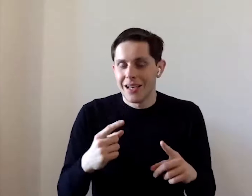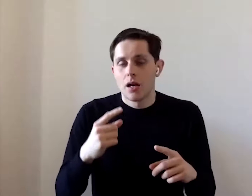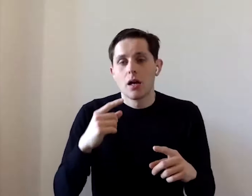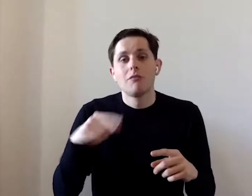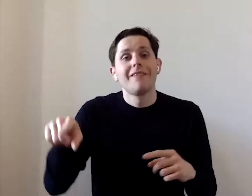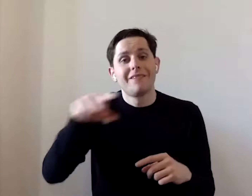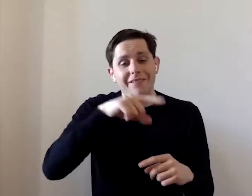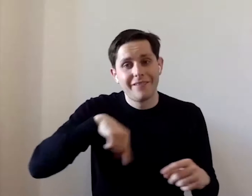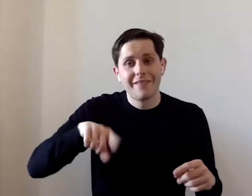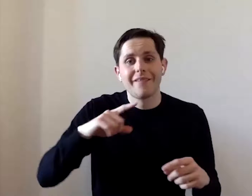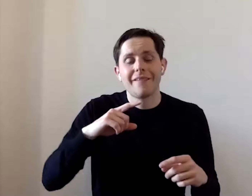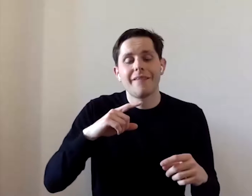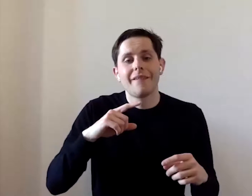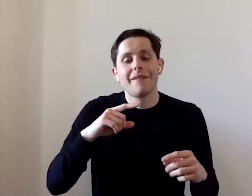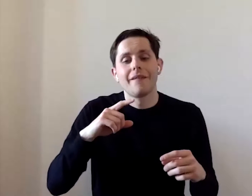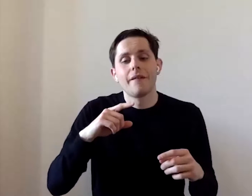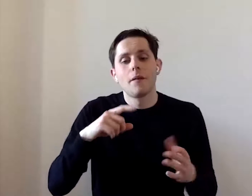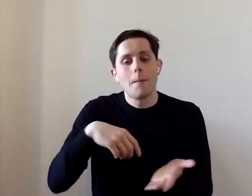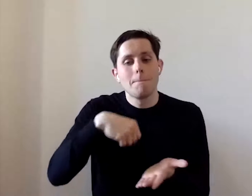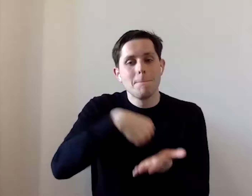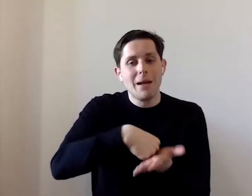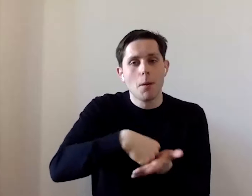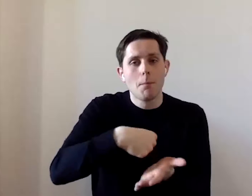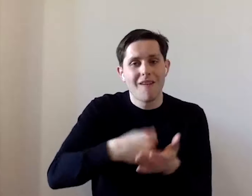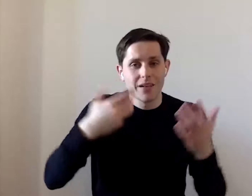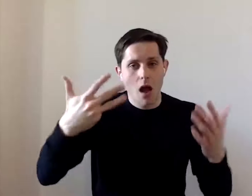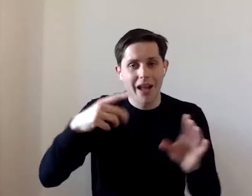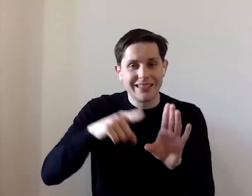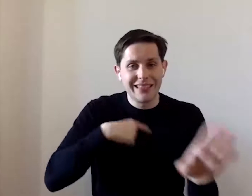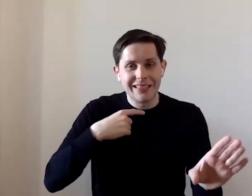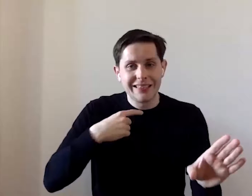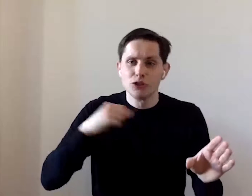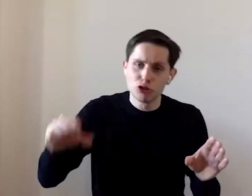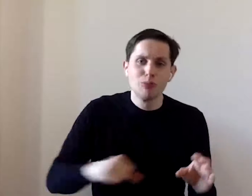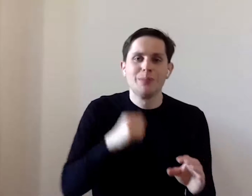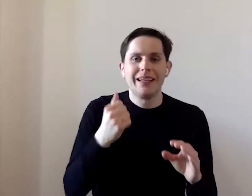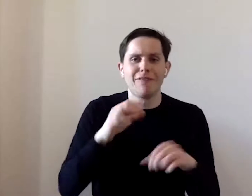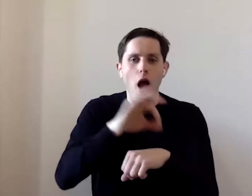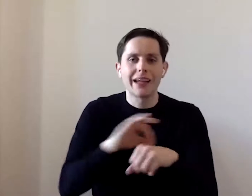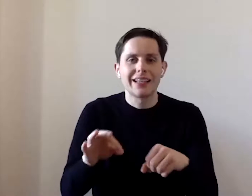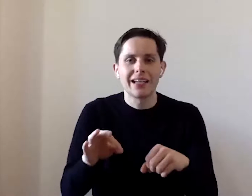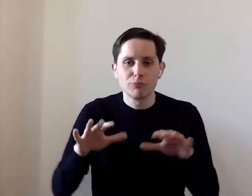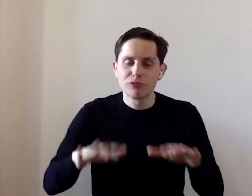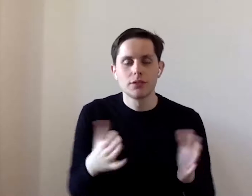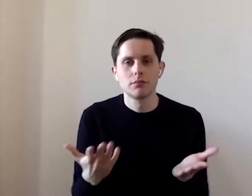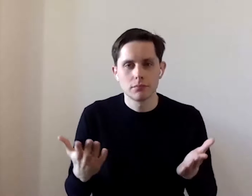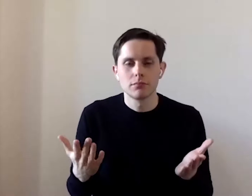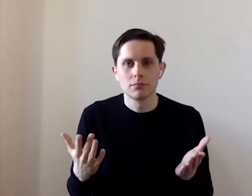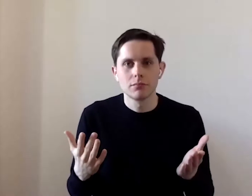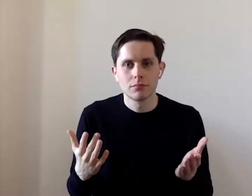I think to say that the only way that you can legally call yourself an architect in the UK is to undergo a minimum